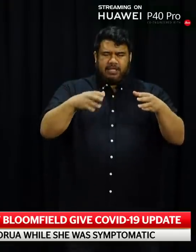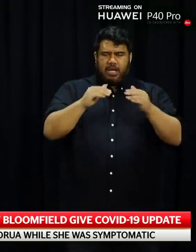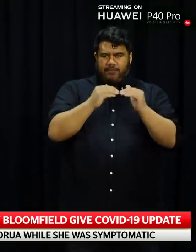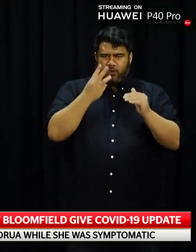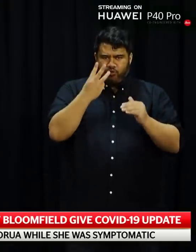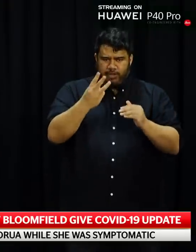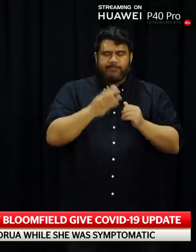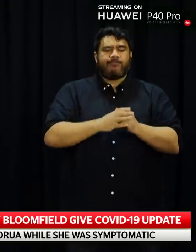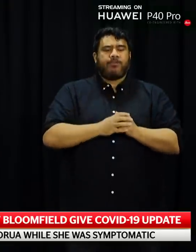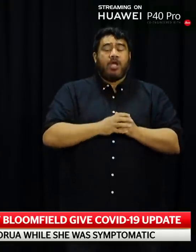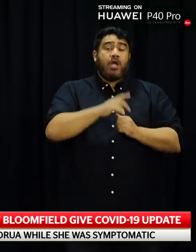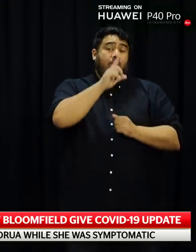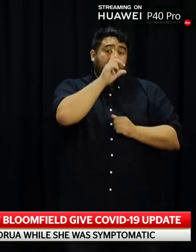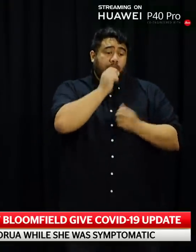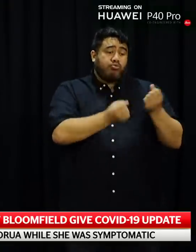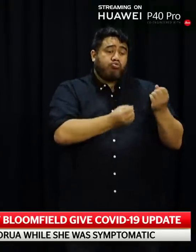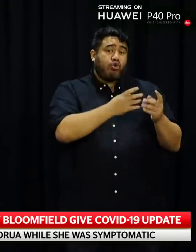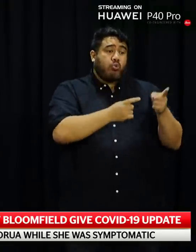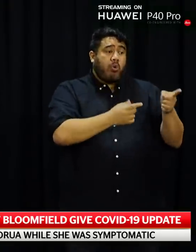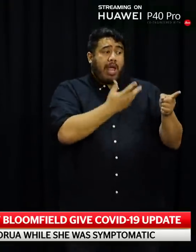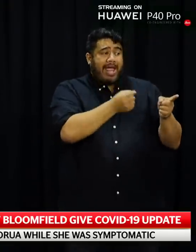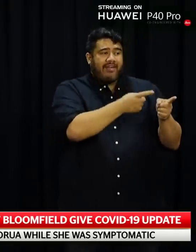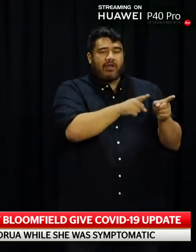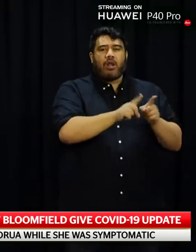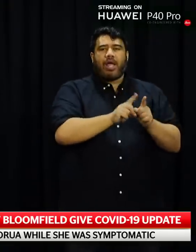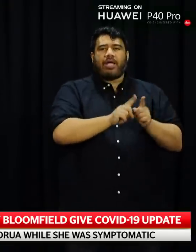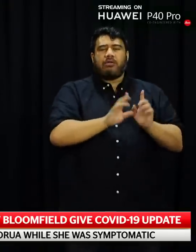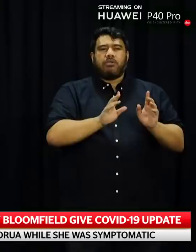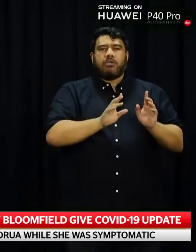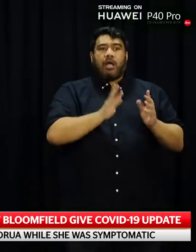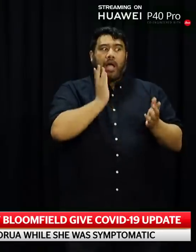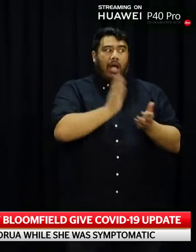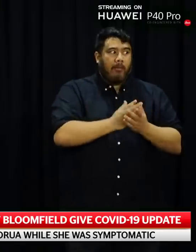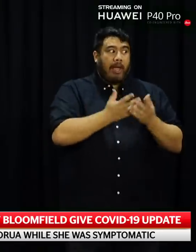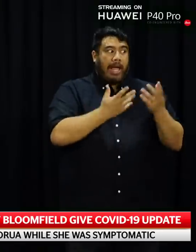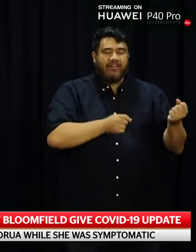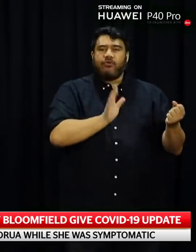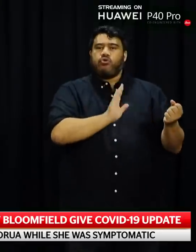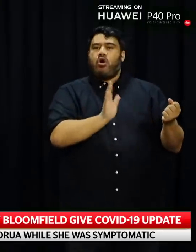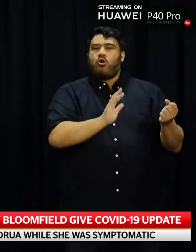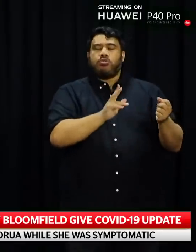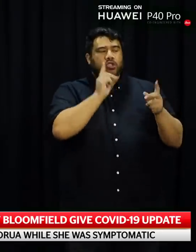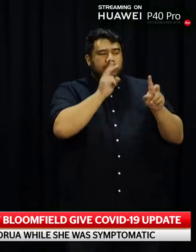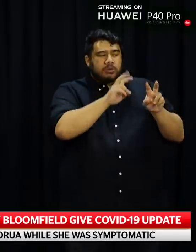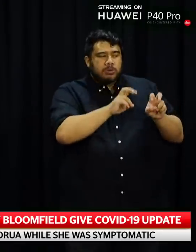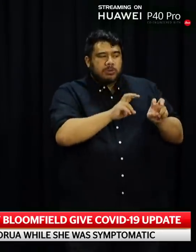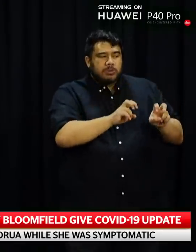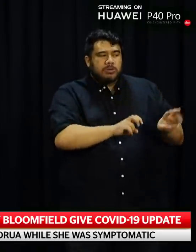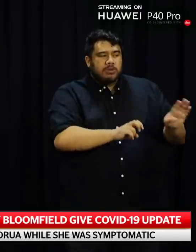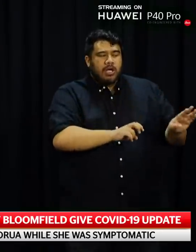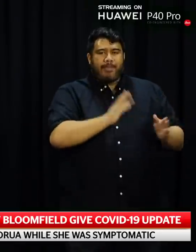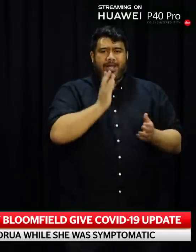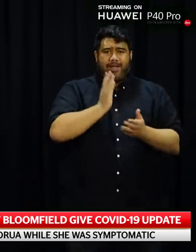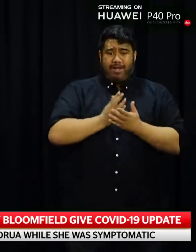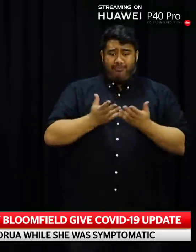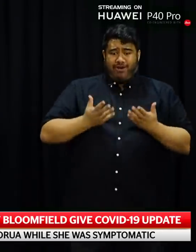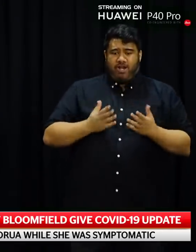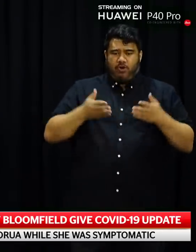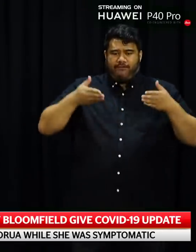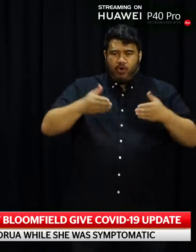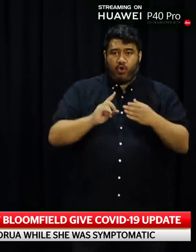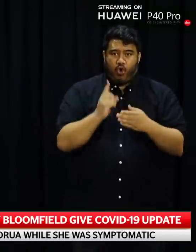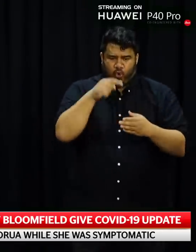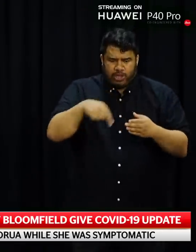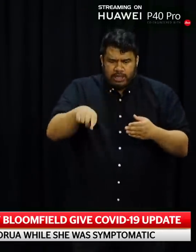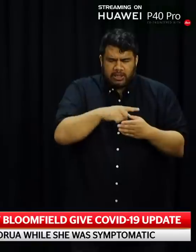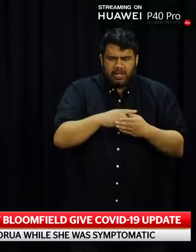potentially casual contacts, whereas obviously in Auckland we are looking for the source of the infection at this point in time.